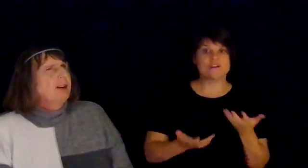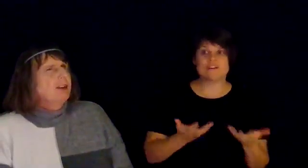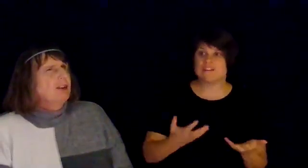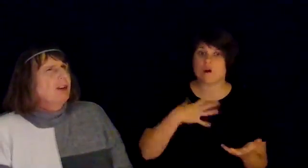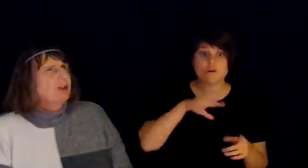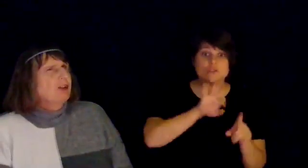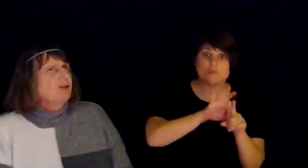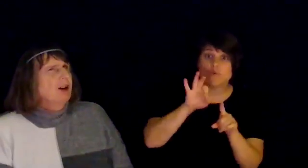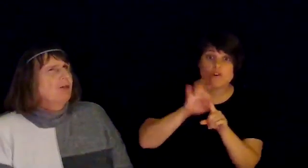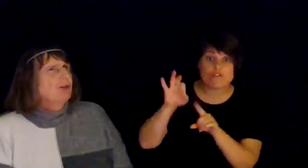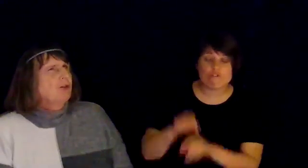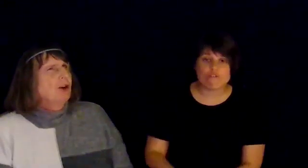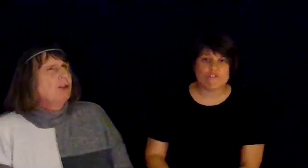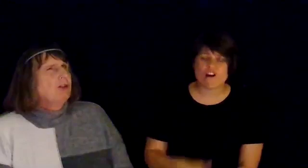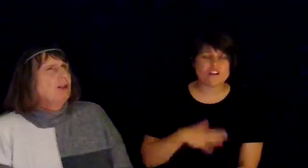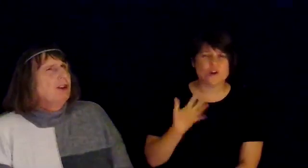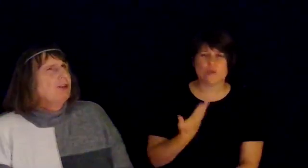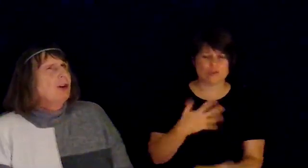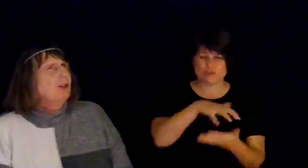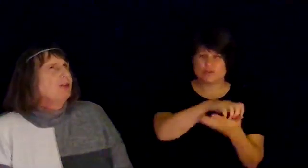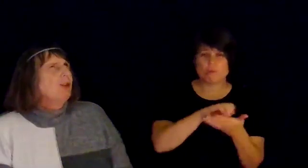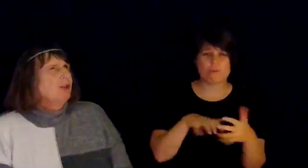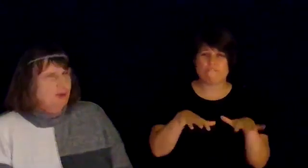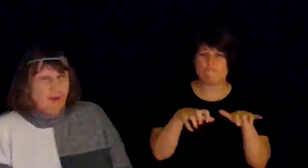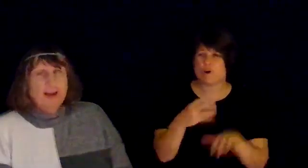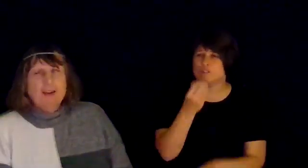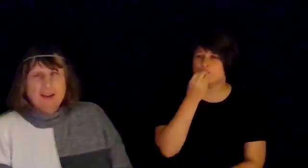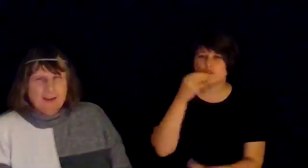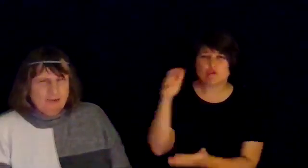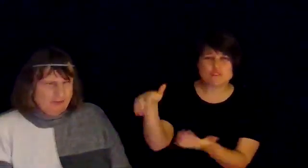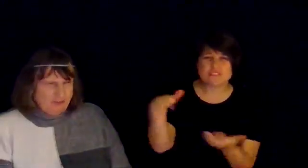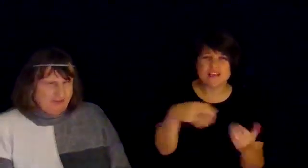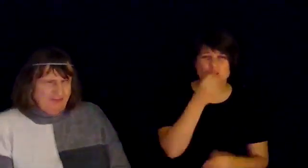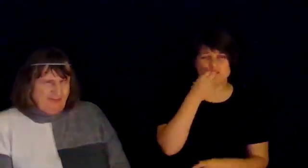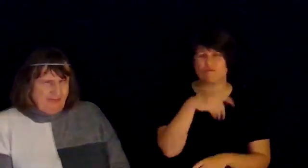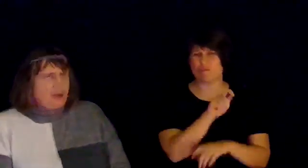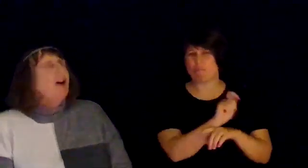of buying lots of frozen food. Yeah.